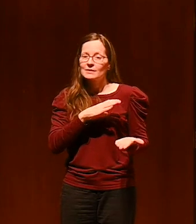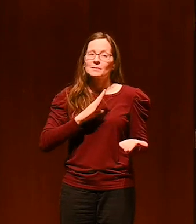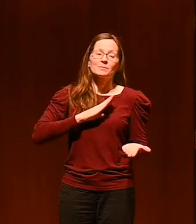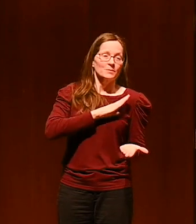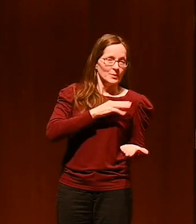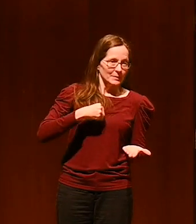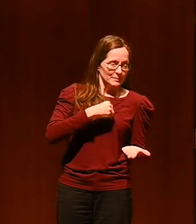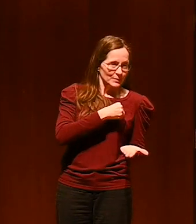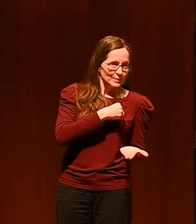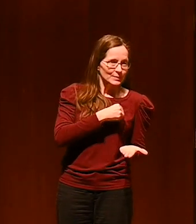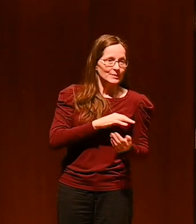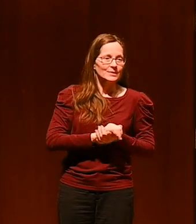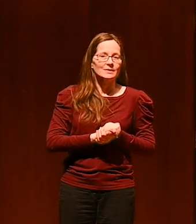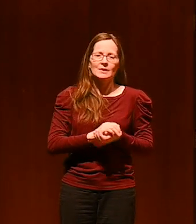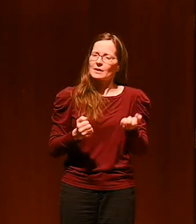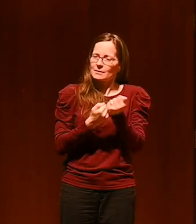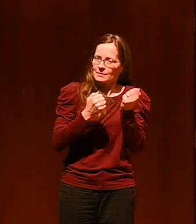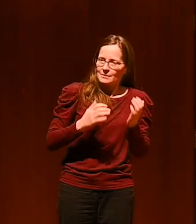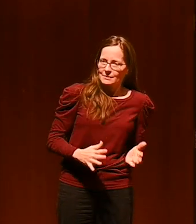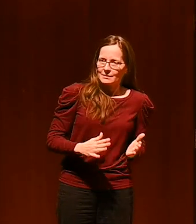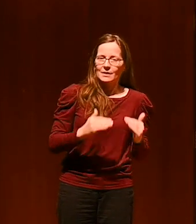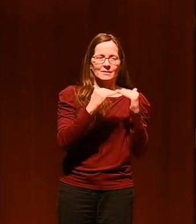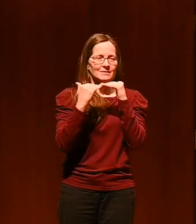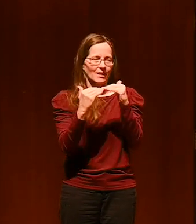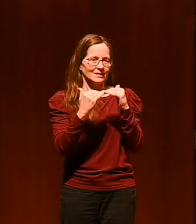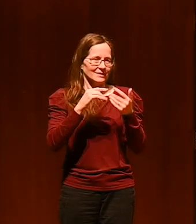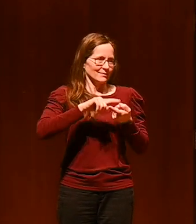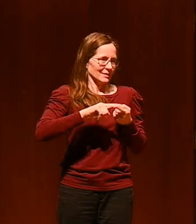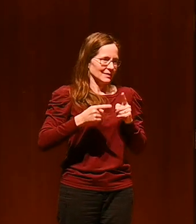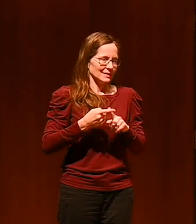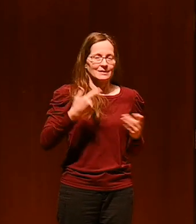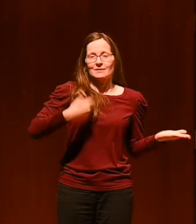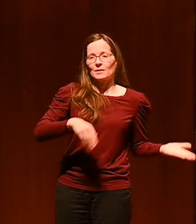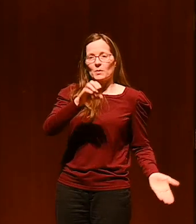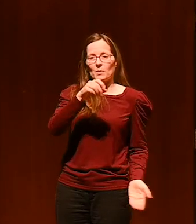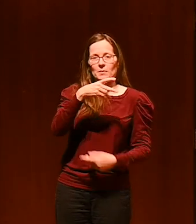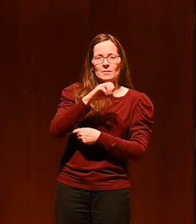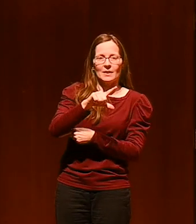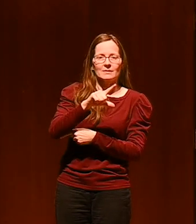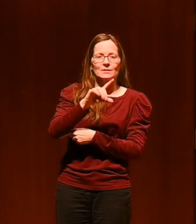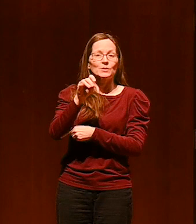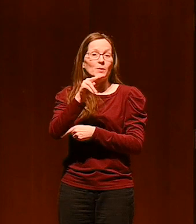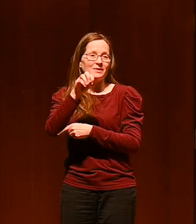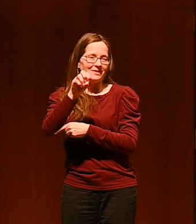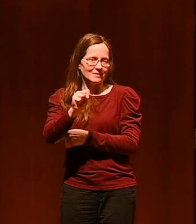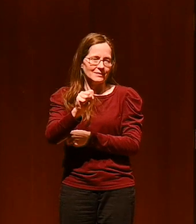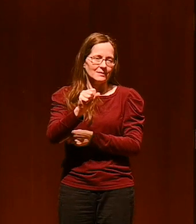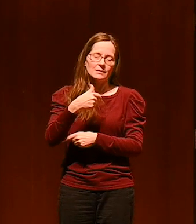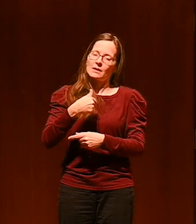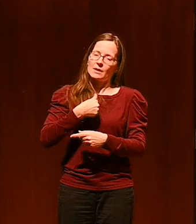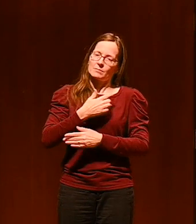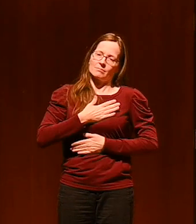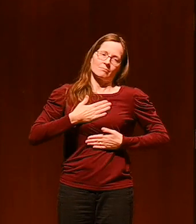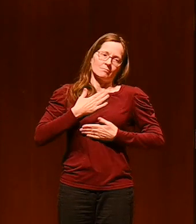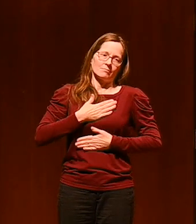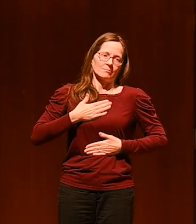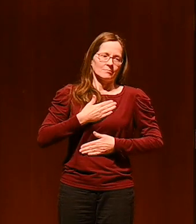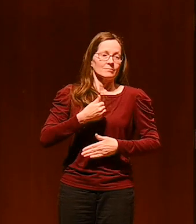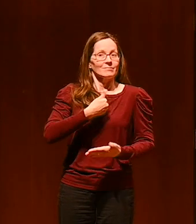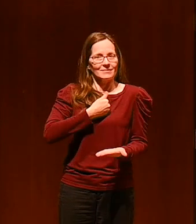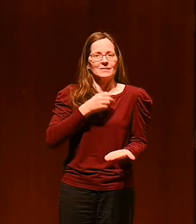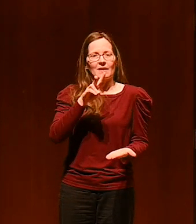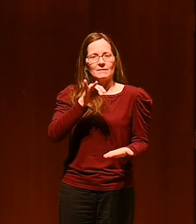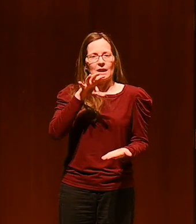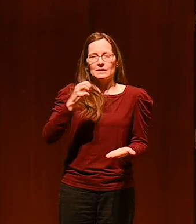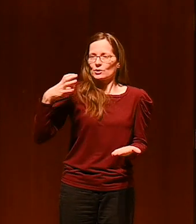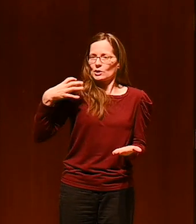members, advocates, colleagues, and friends. I am Opal Jones, and I have the pleasure of serving as the Vice Chair of the County Council